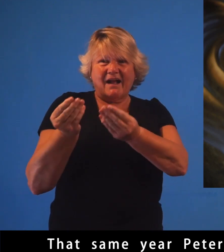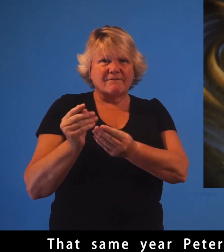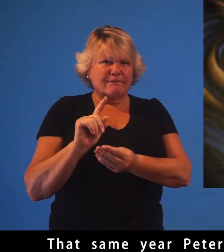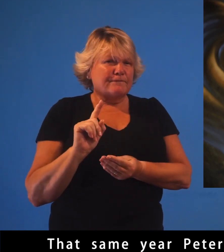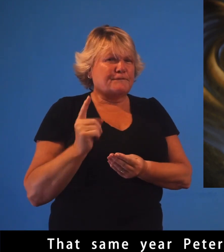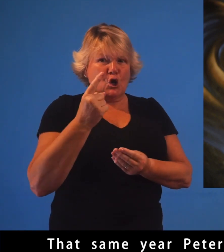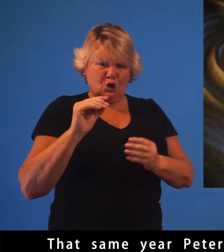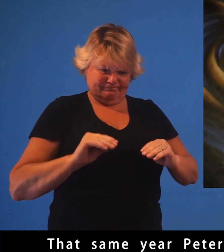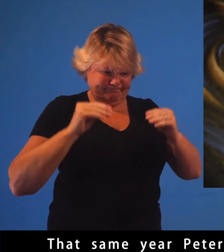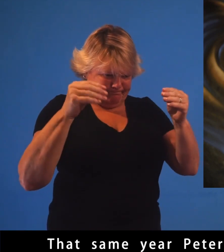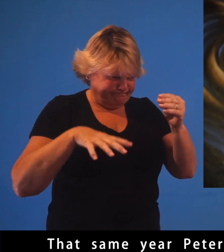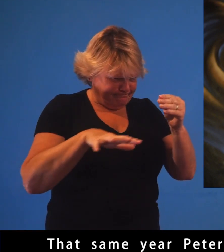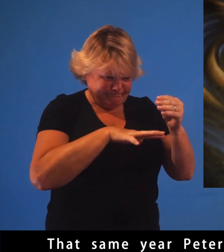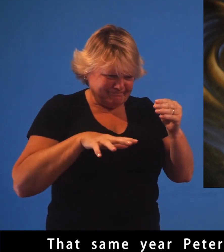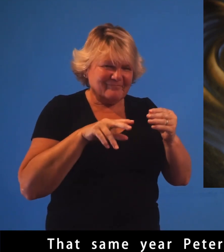paints.